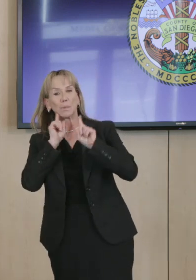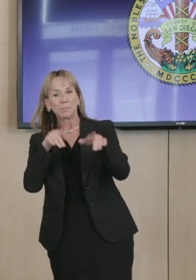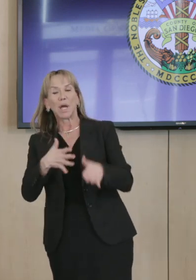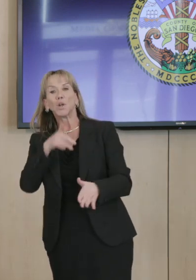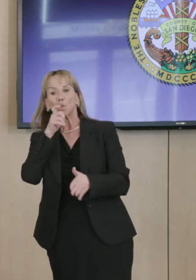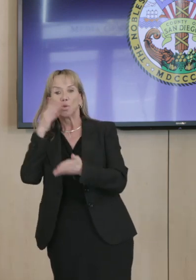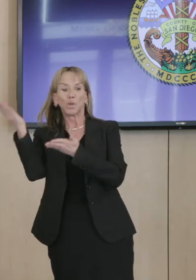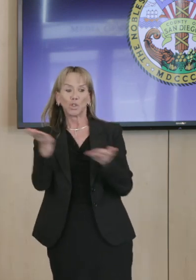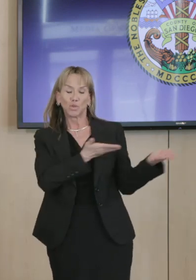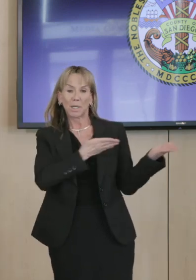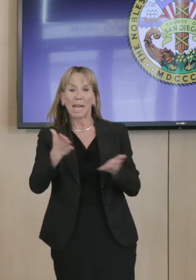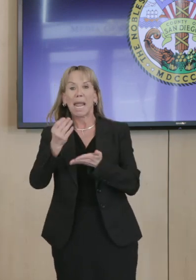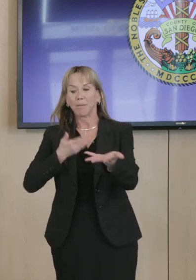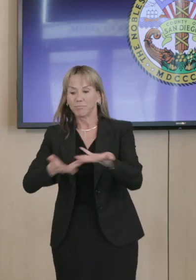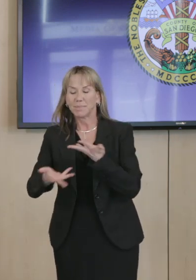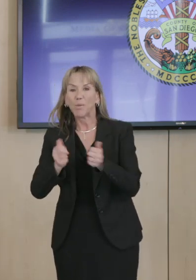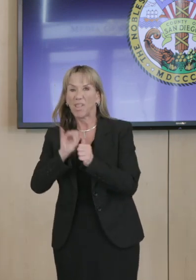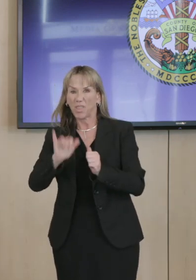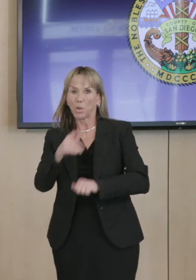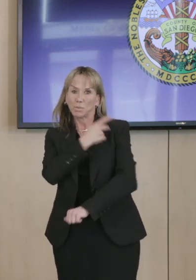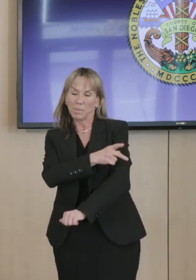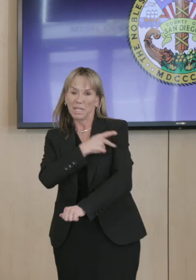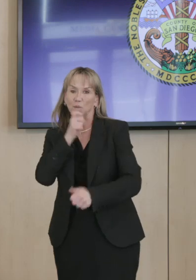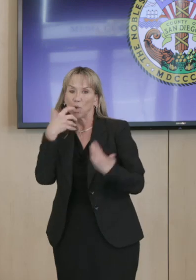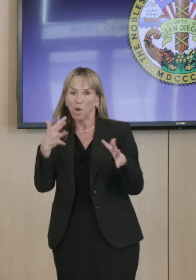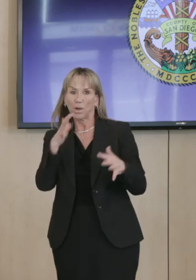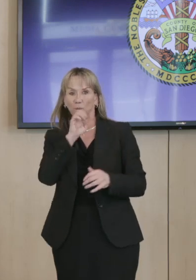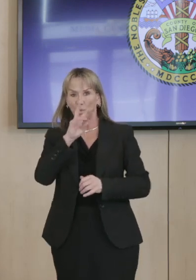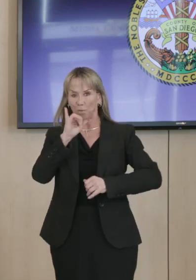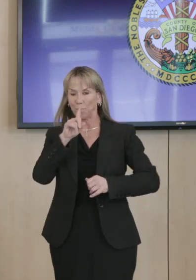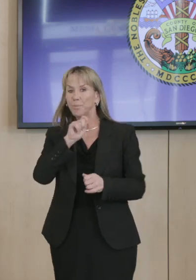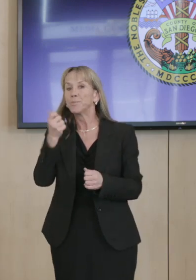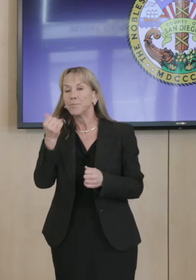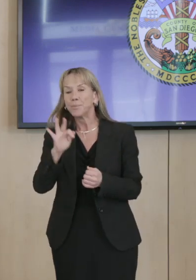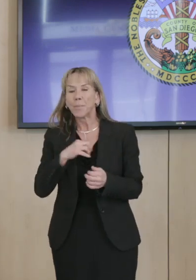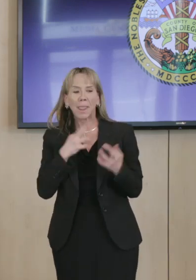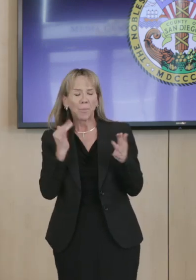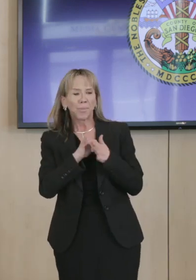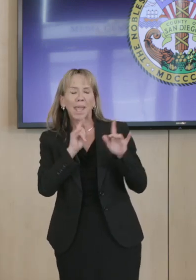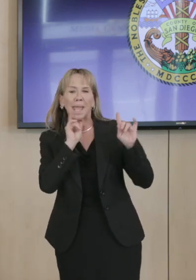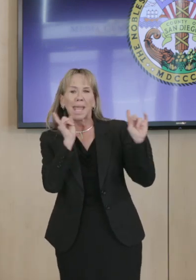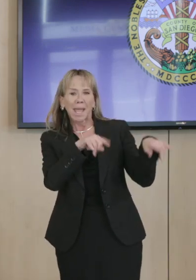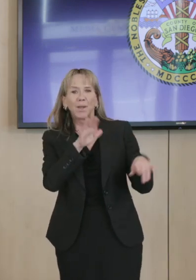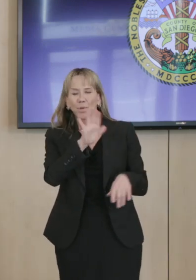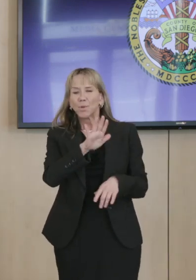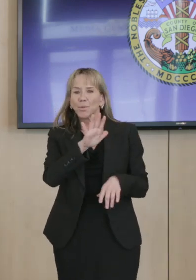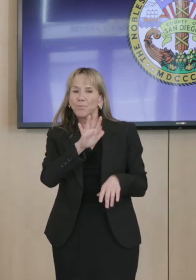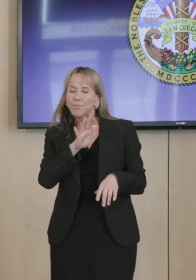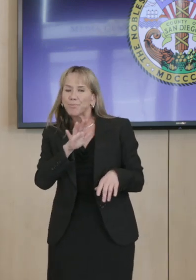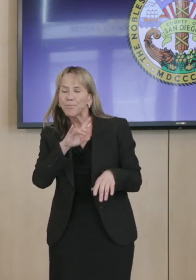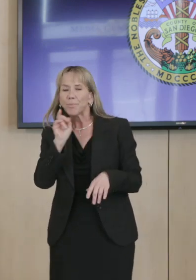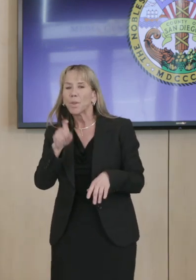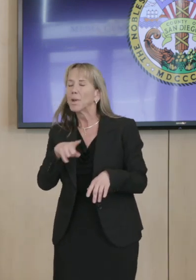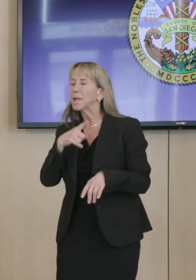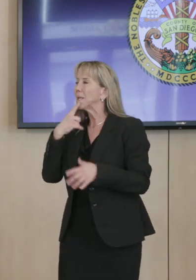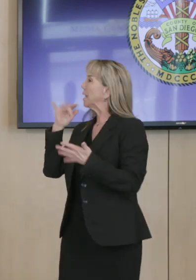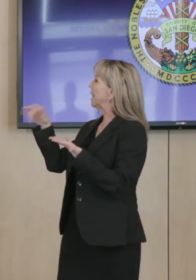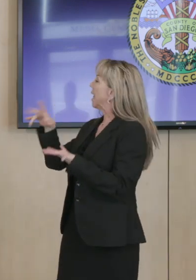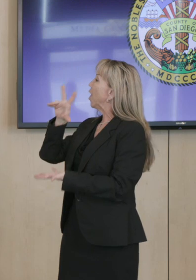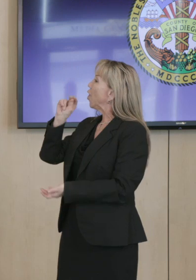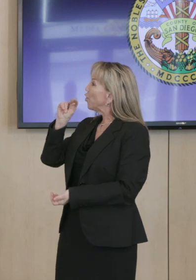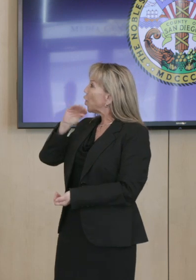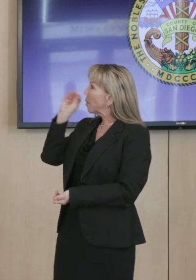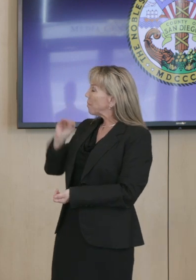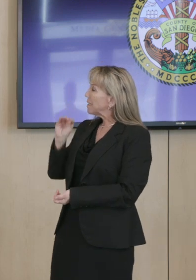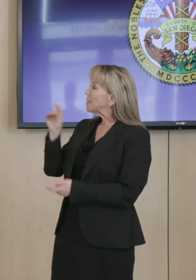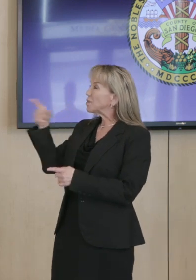those patients. So I hope that answers your question. Yeah, well, 30% of what you asked for, what specifically did